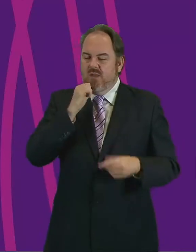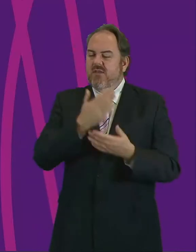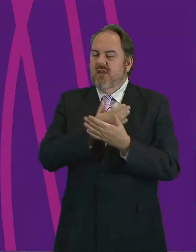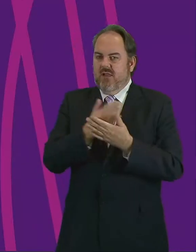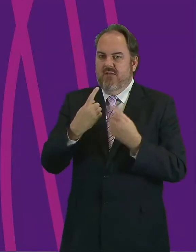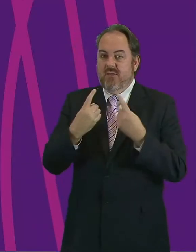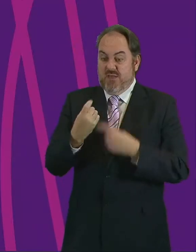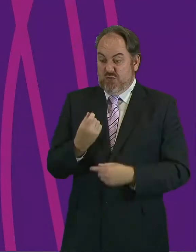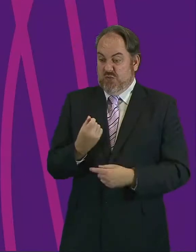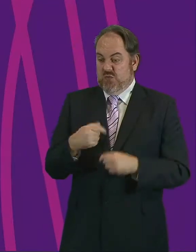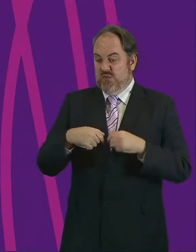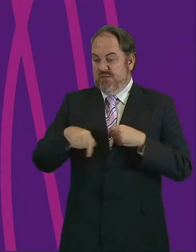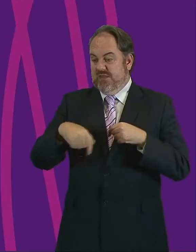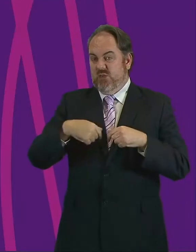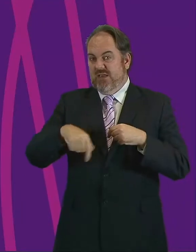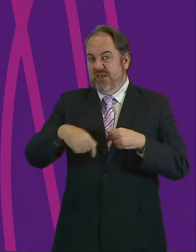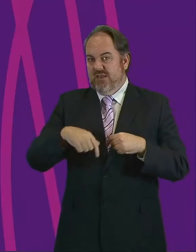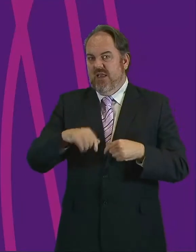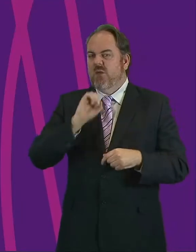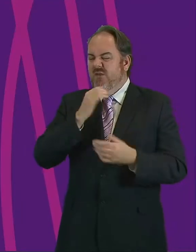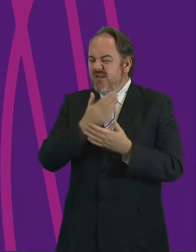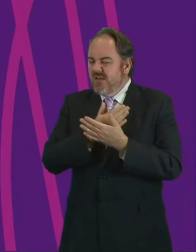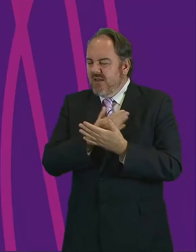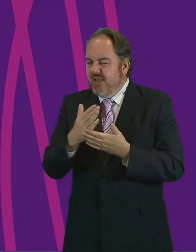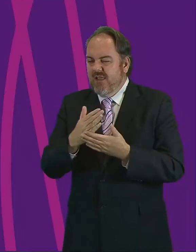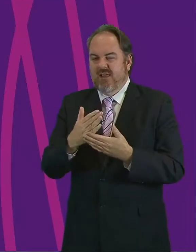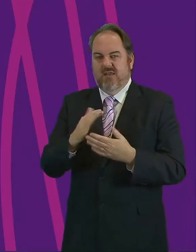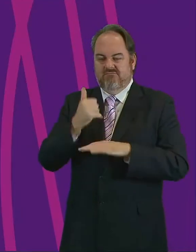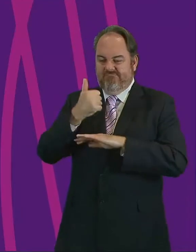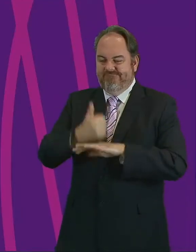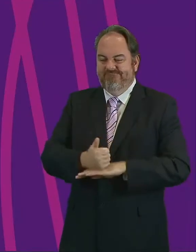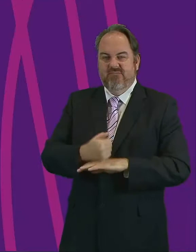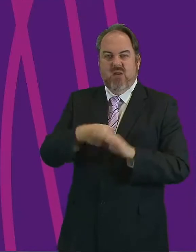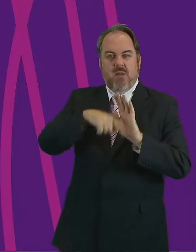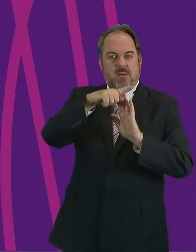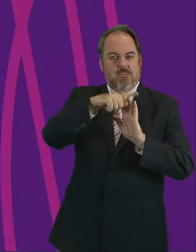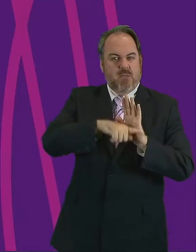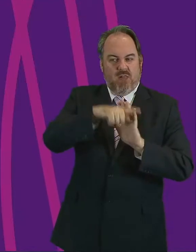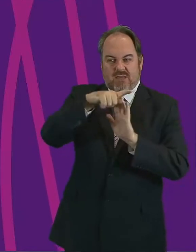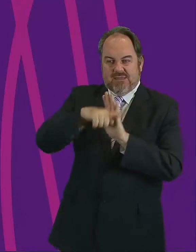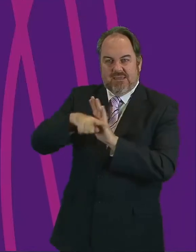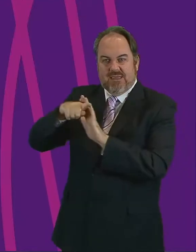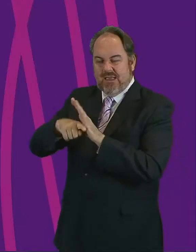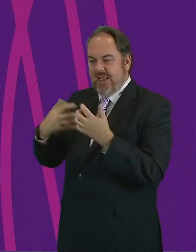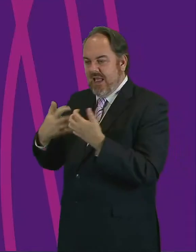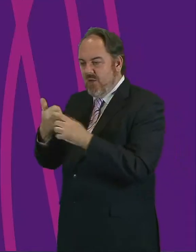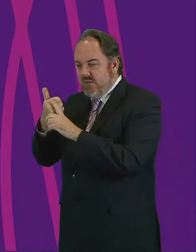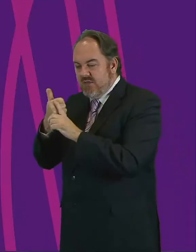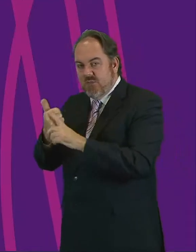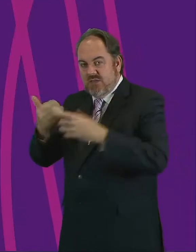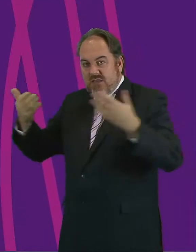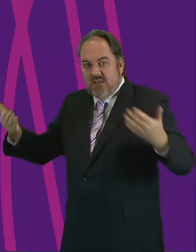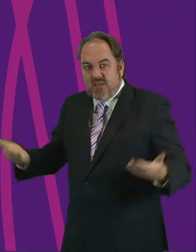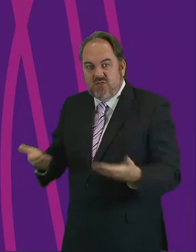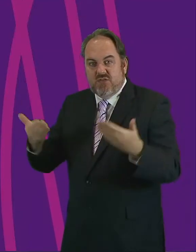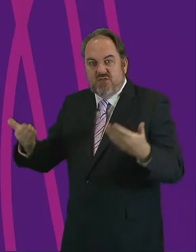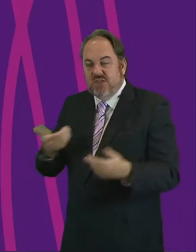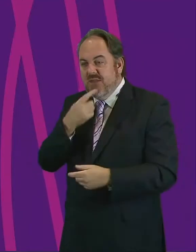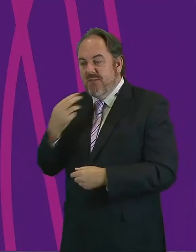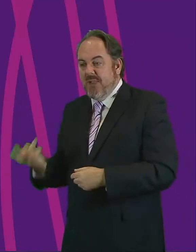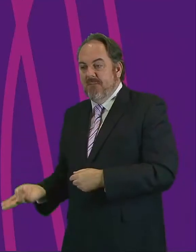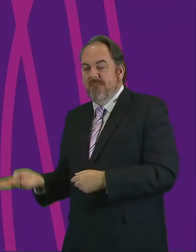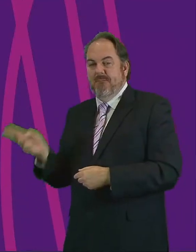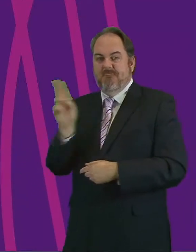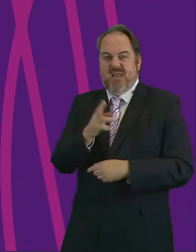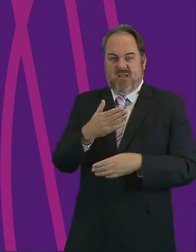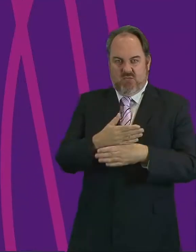comprehensive and detailed package of policies to support people getting back into work and protecting jobs.